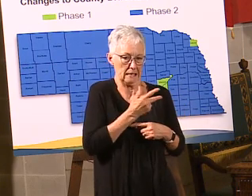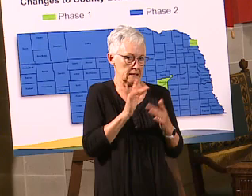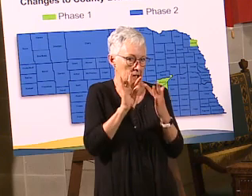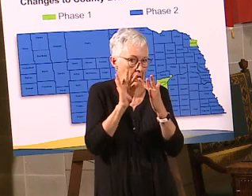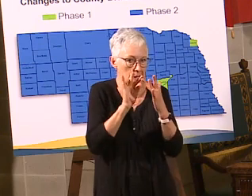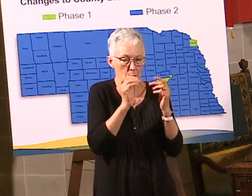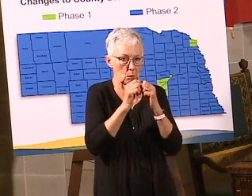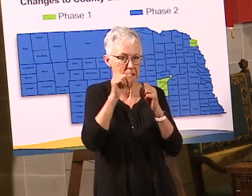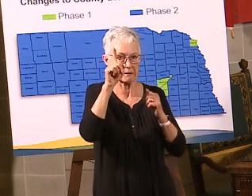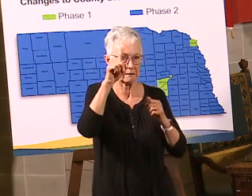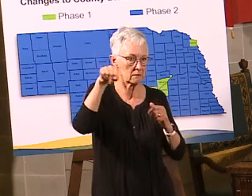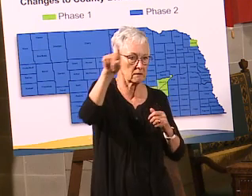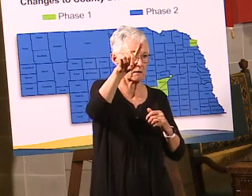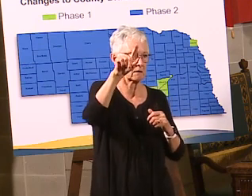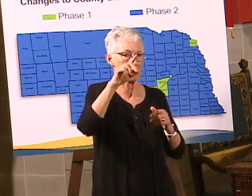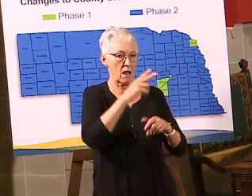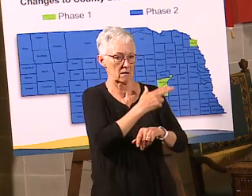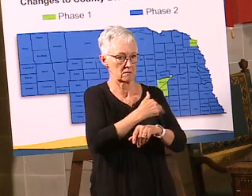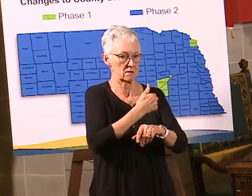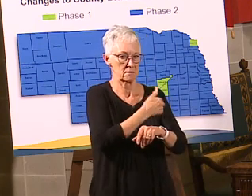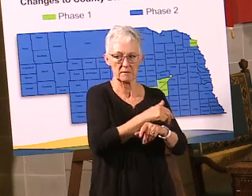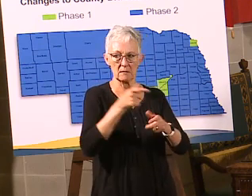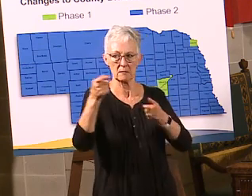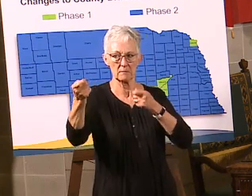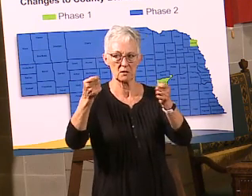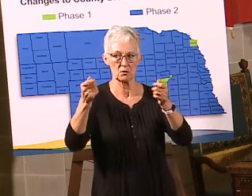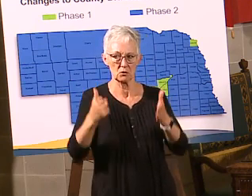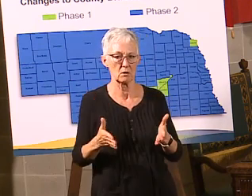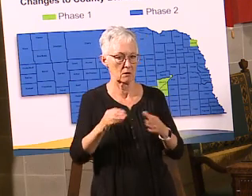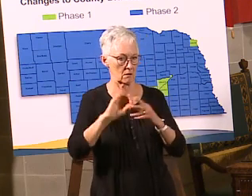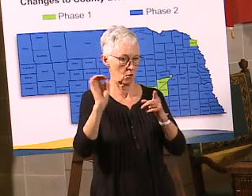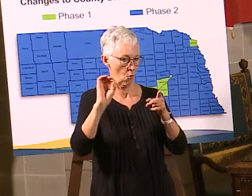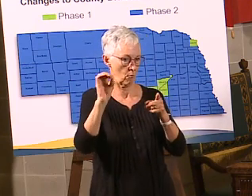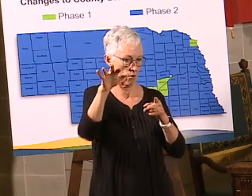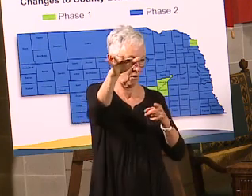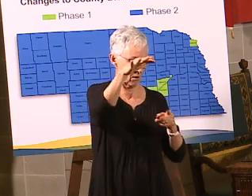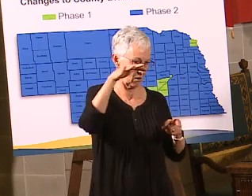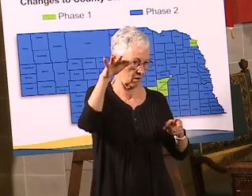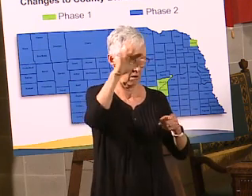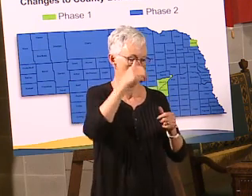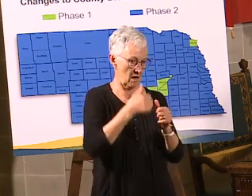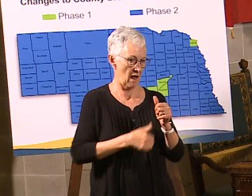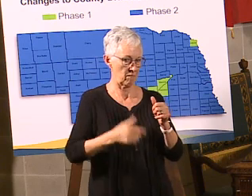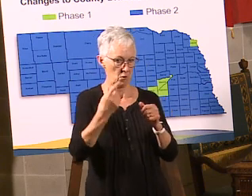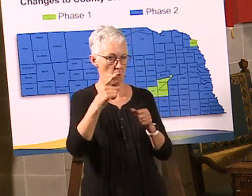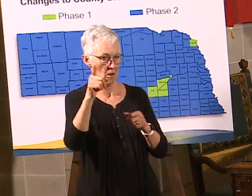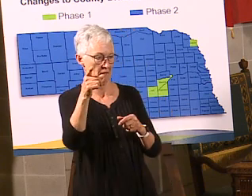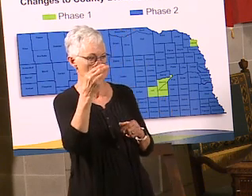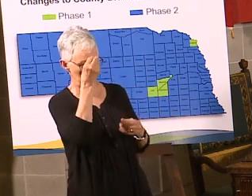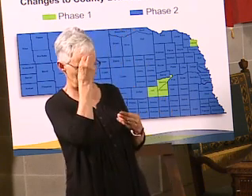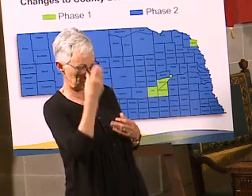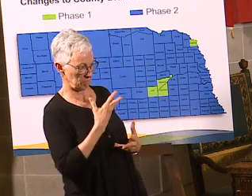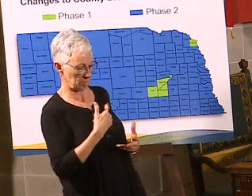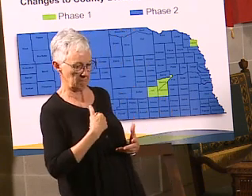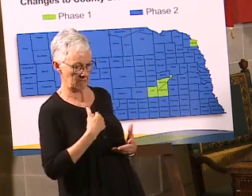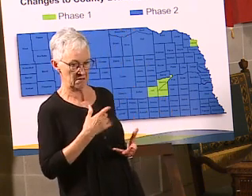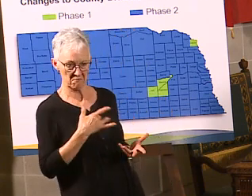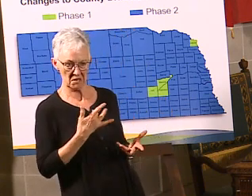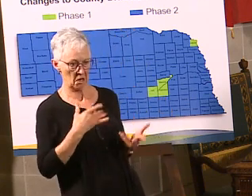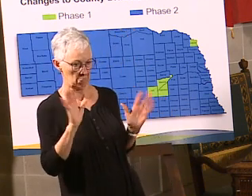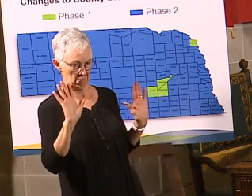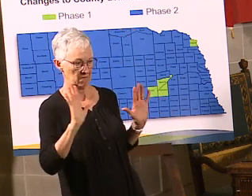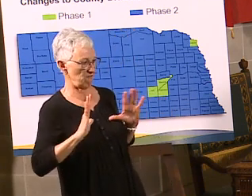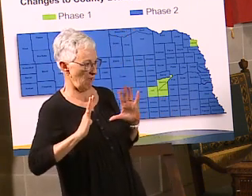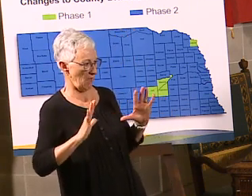all the CMOs of the major hospitals in the Omaha area. Everybody feels like they're being able to handle the situation. We don't